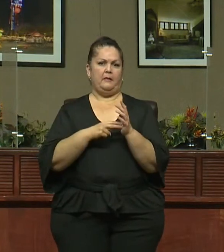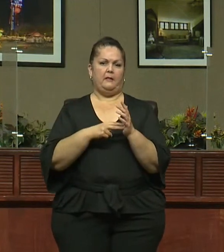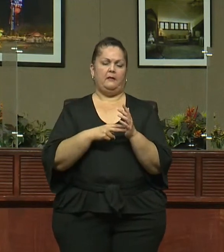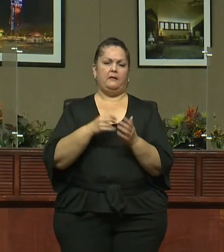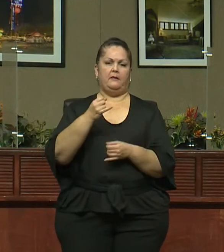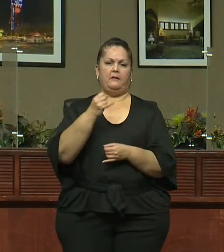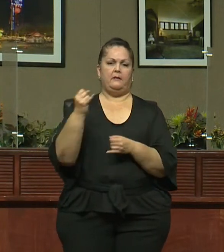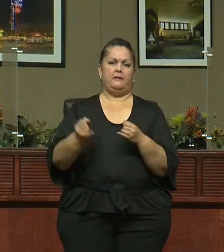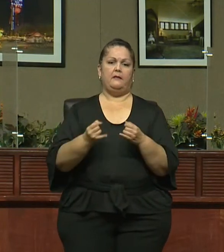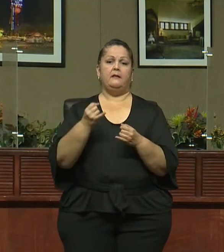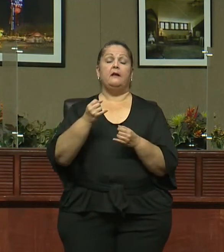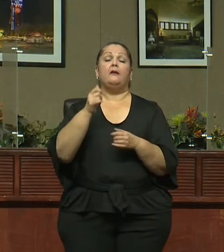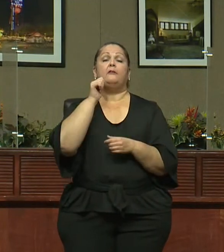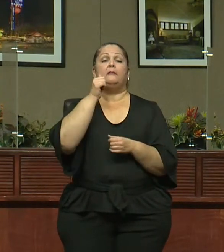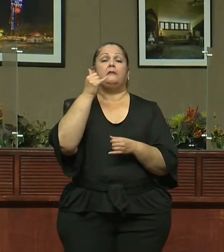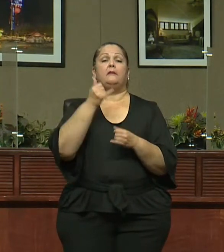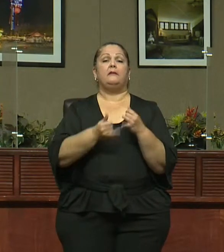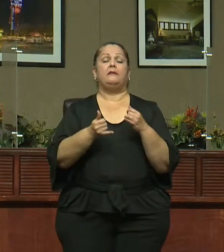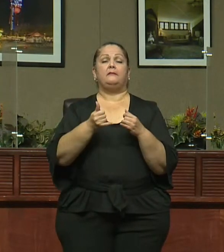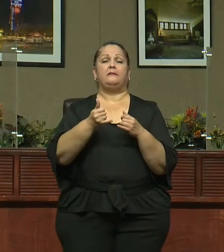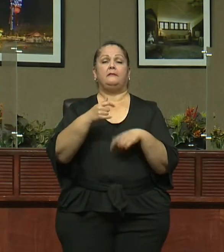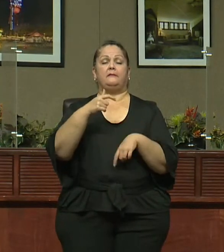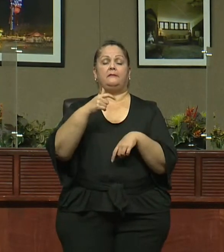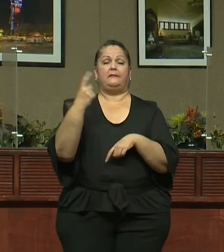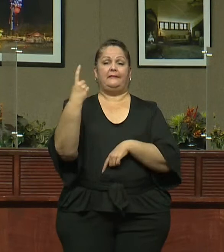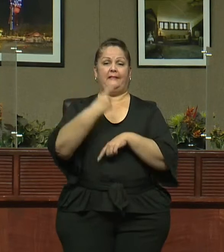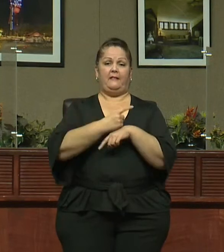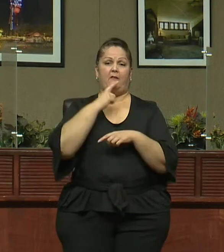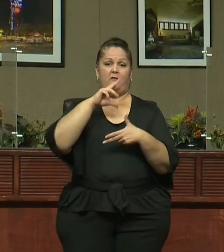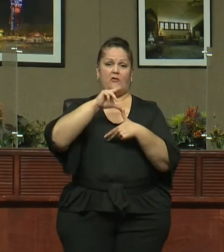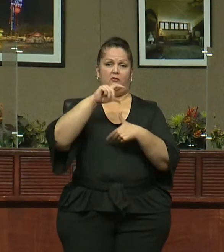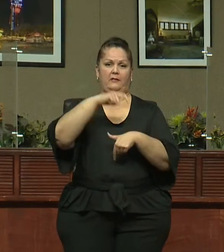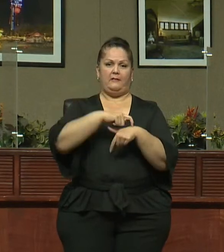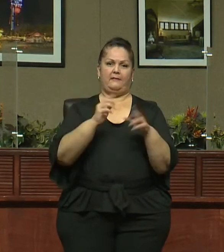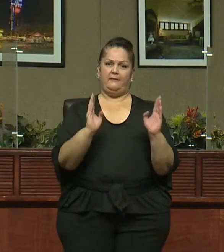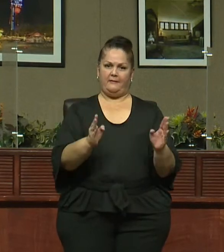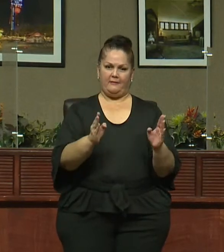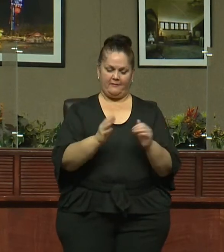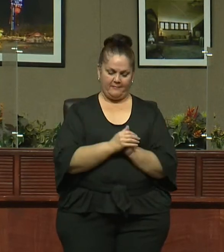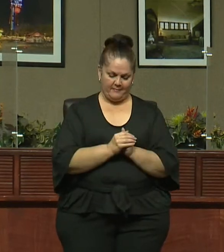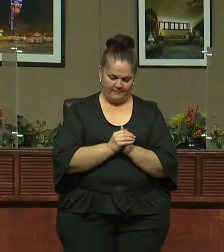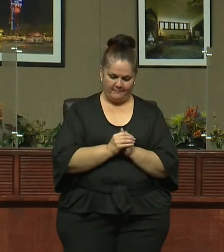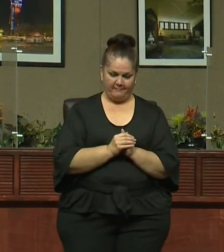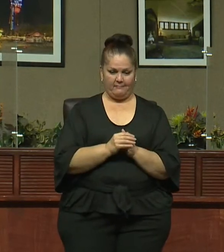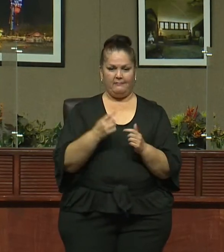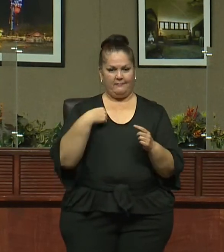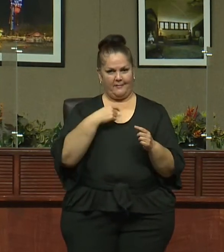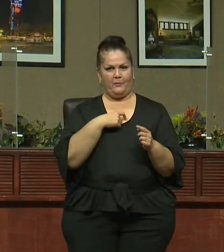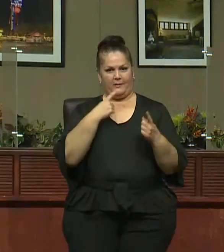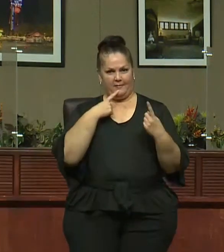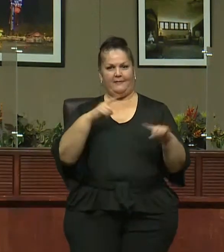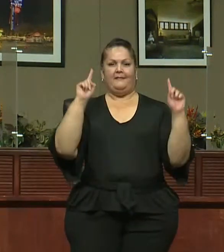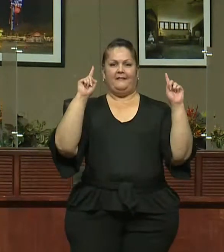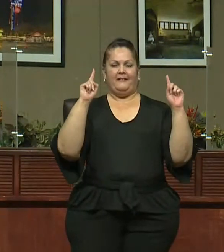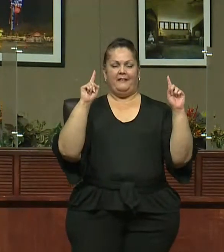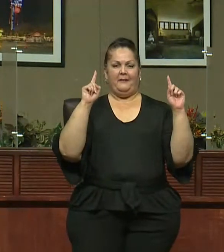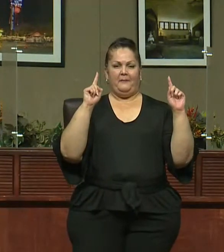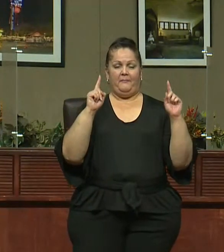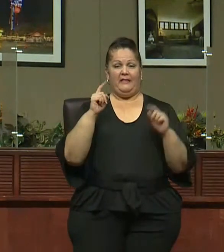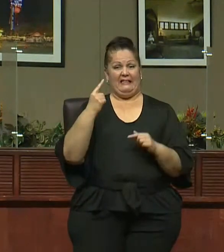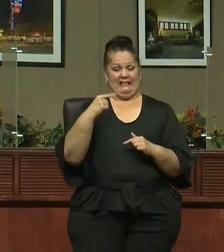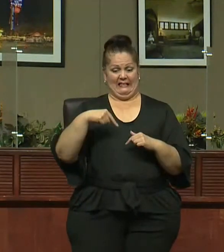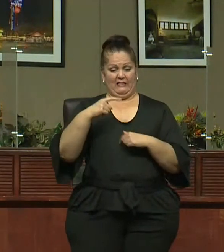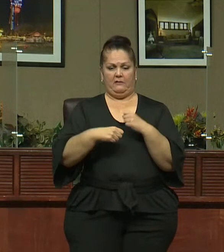2020 hurricane season. And we've gotten through it. This was a record